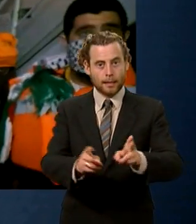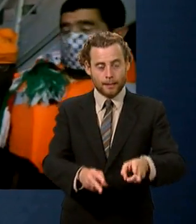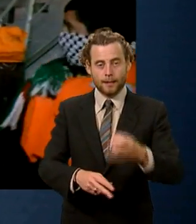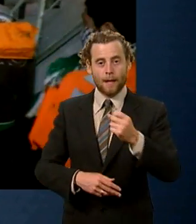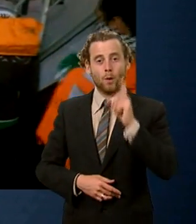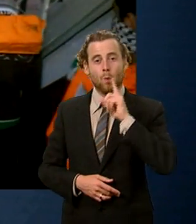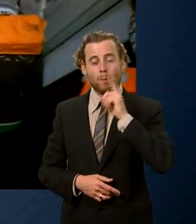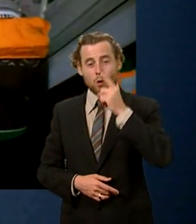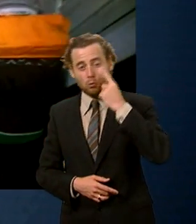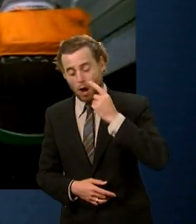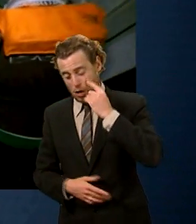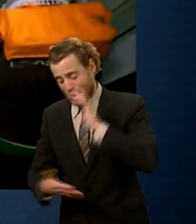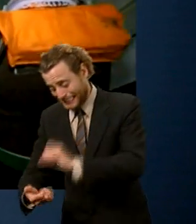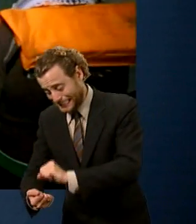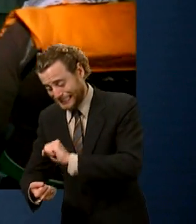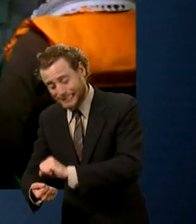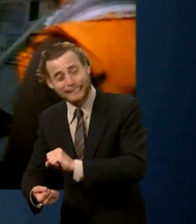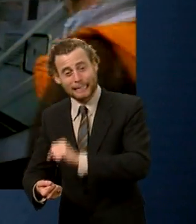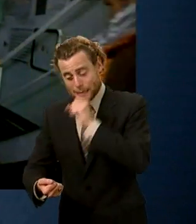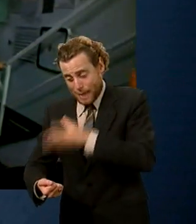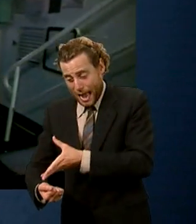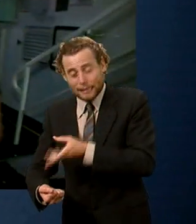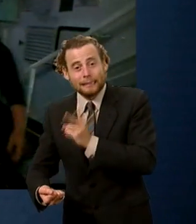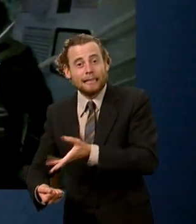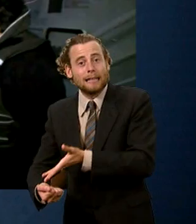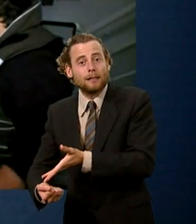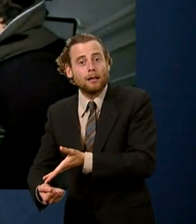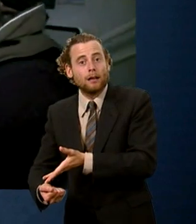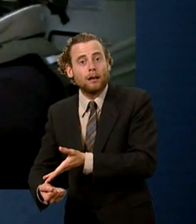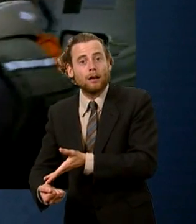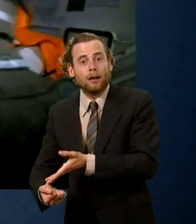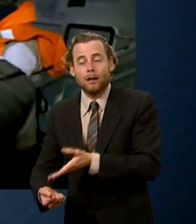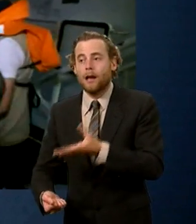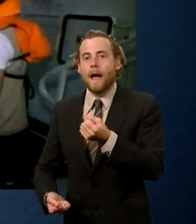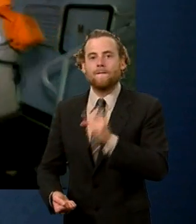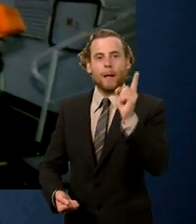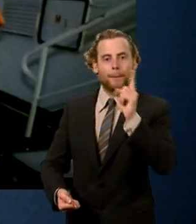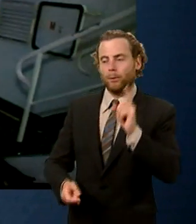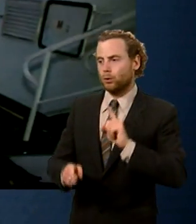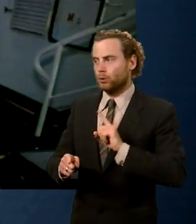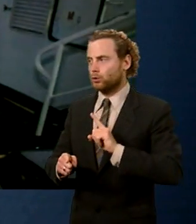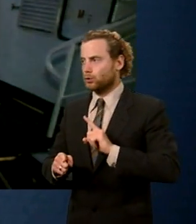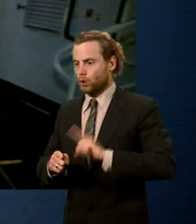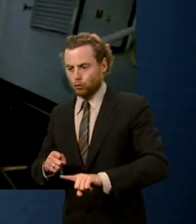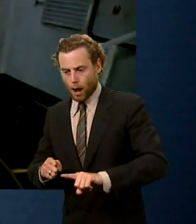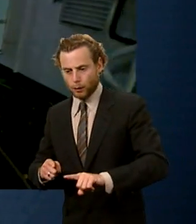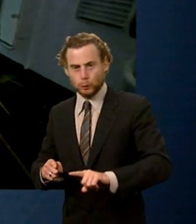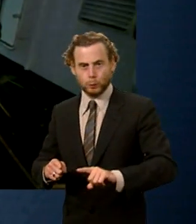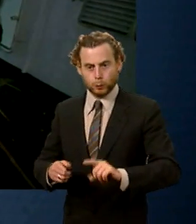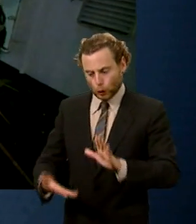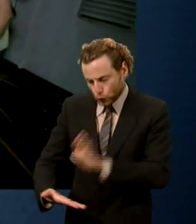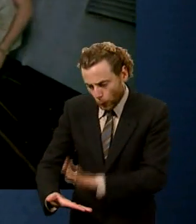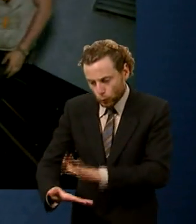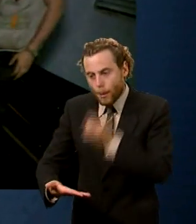women laying over the bodies of men. You had people frantically trying to stem the flow of blood from injured